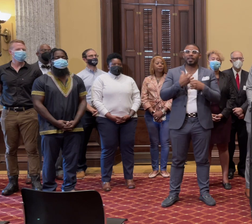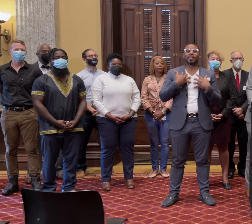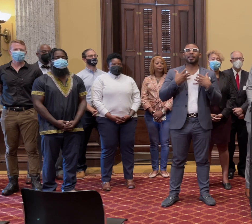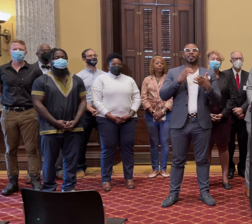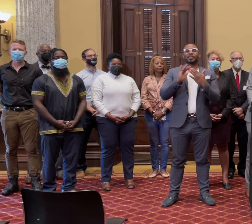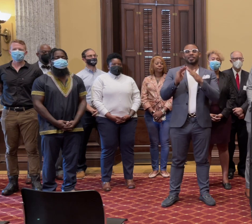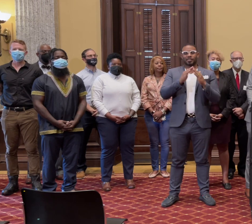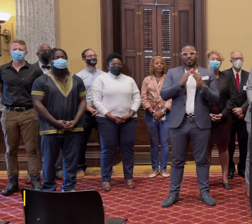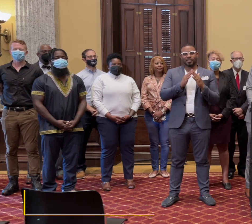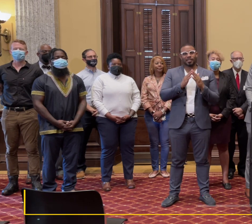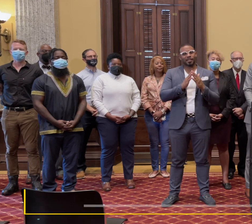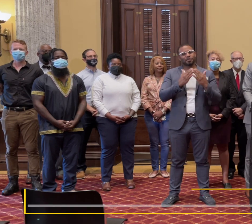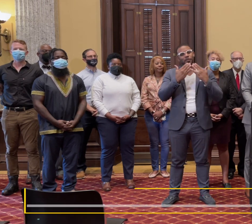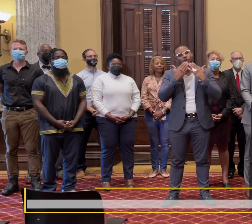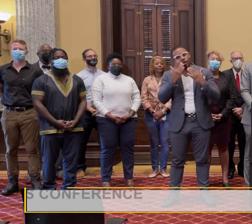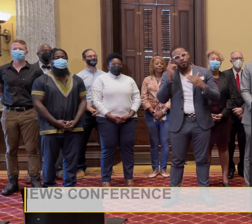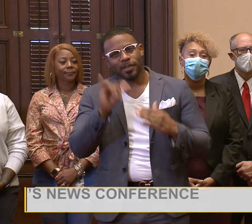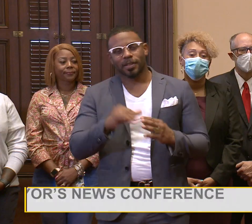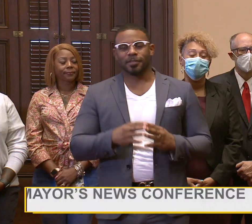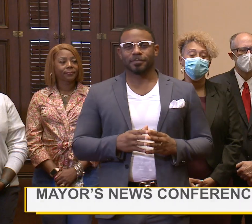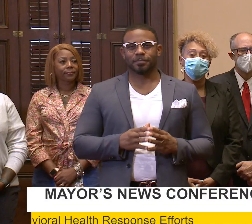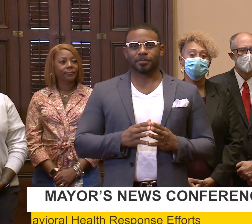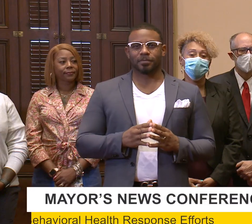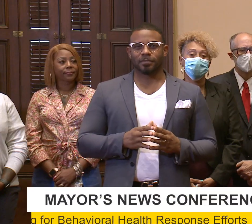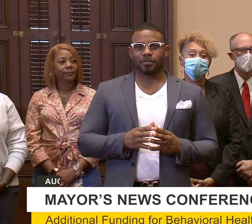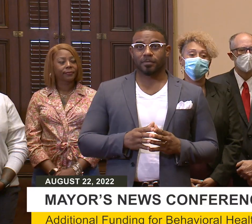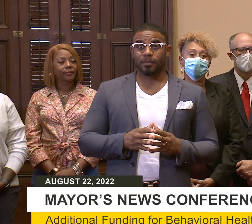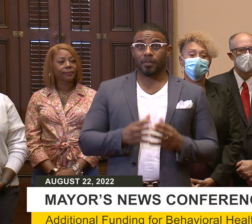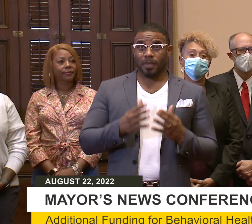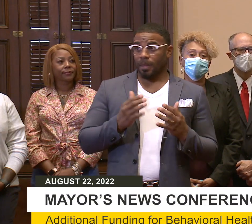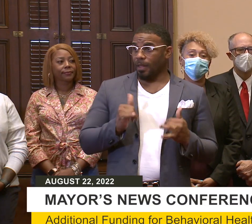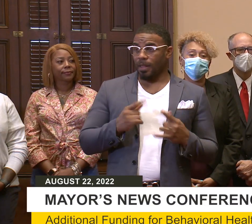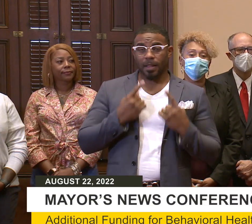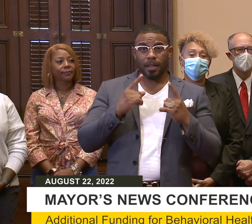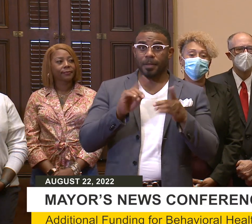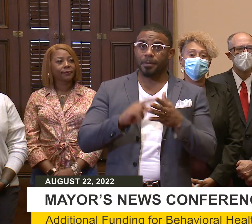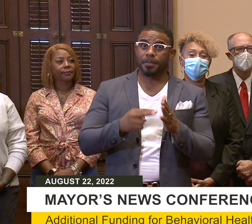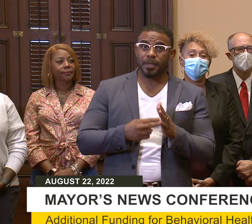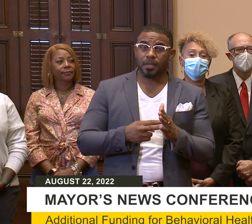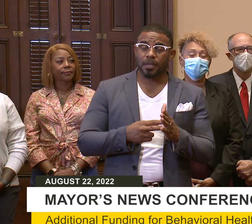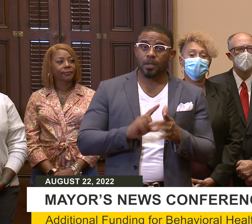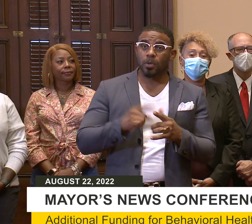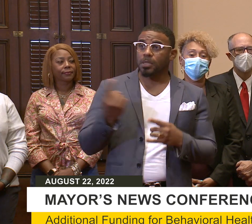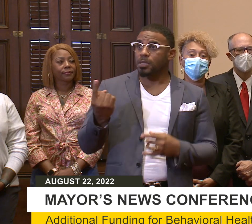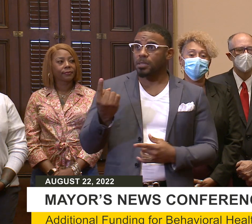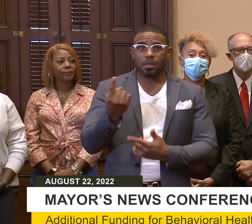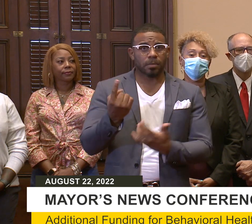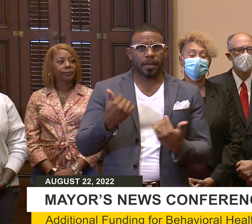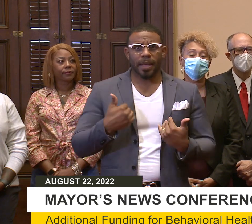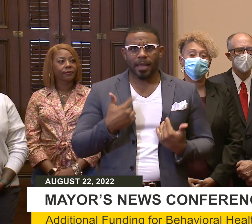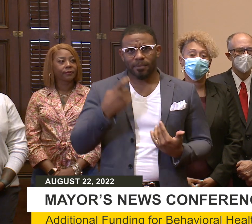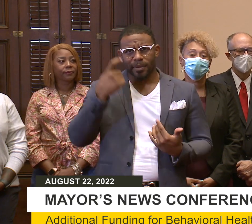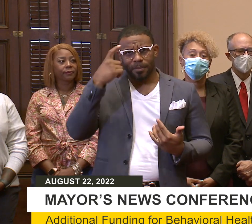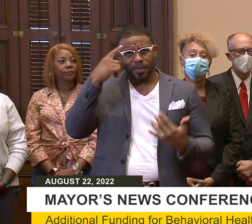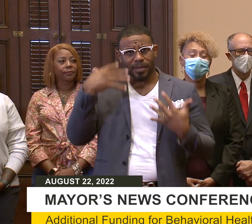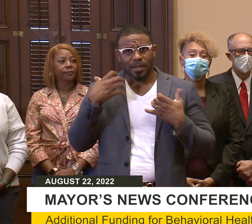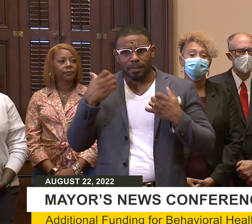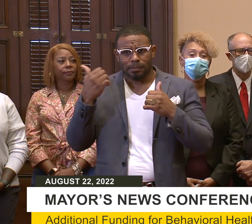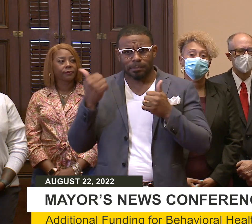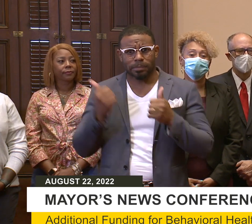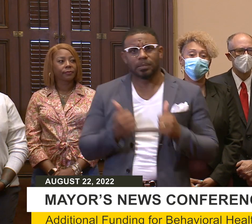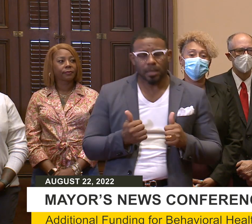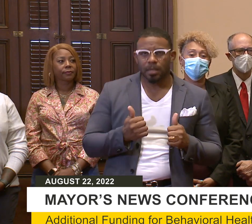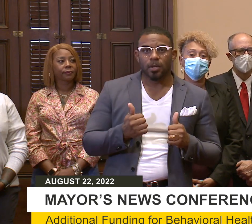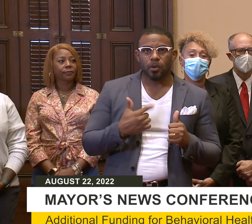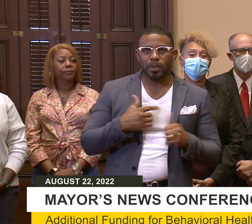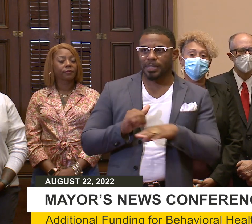healing city, and I am forever grateful. What this announcement means is that when someone is having a mental health crisis,